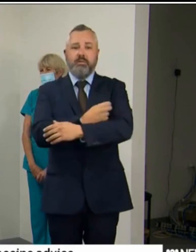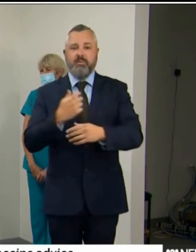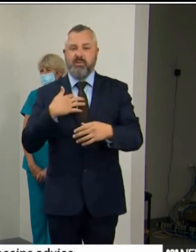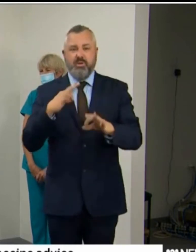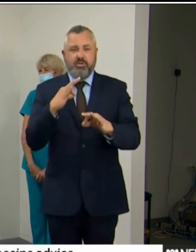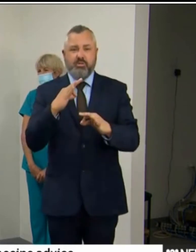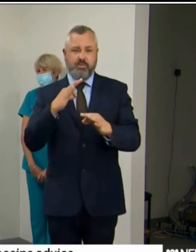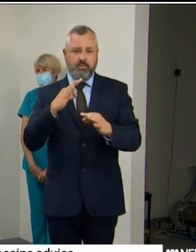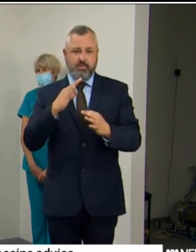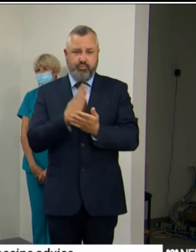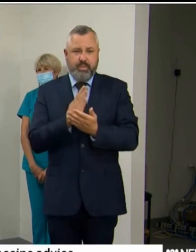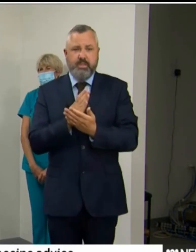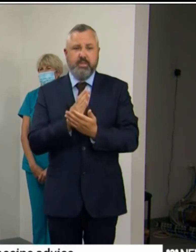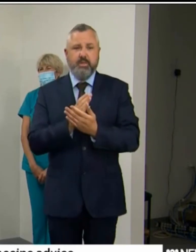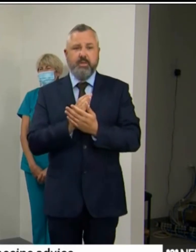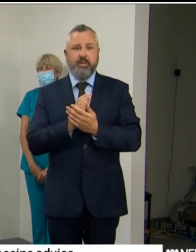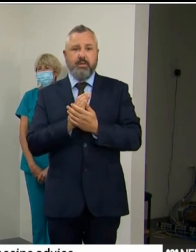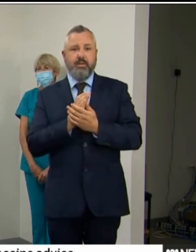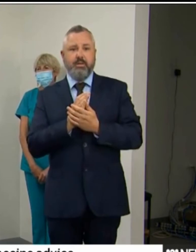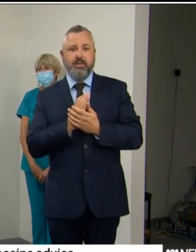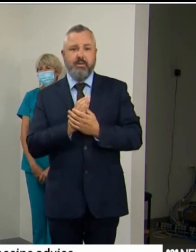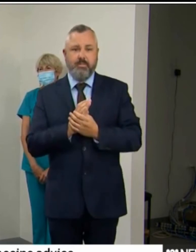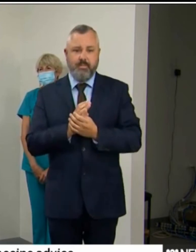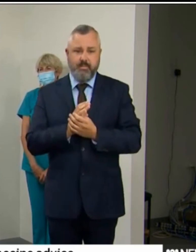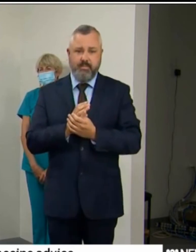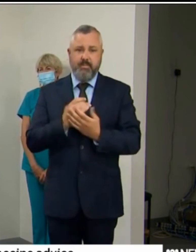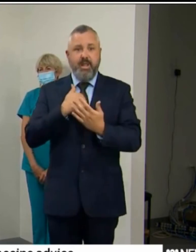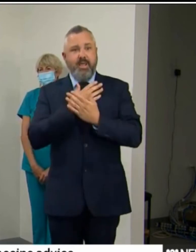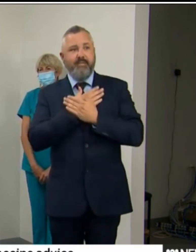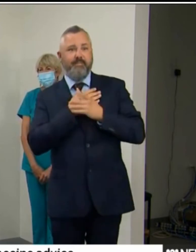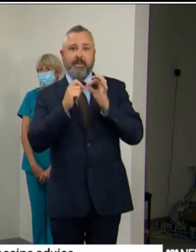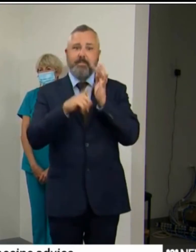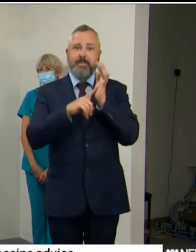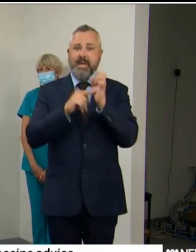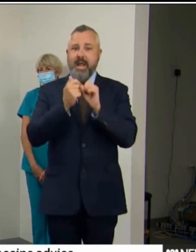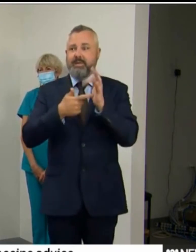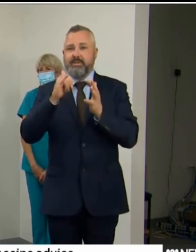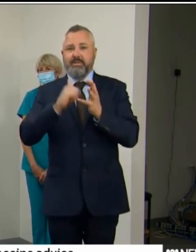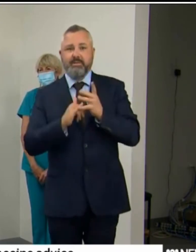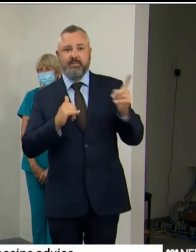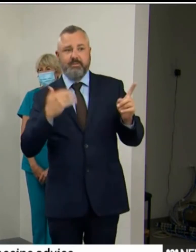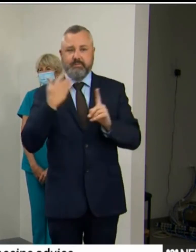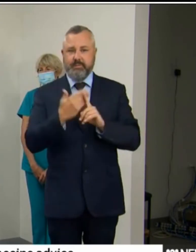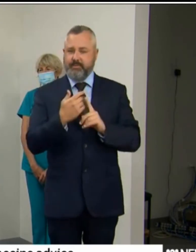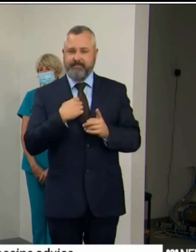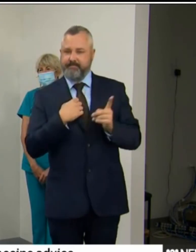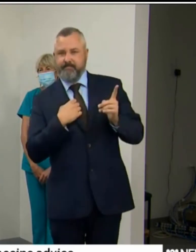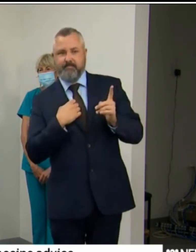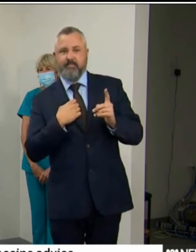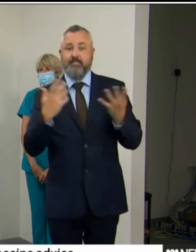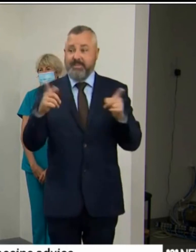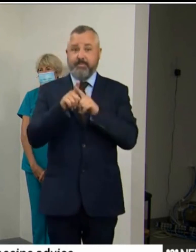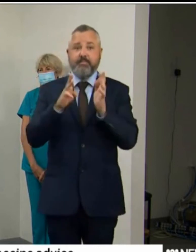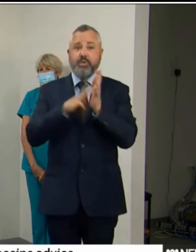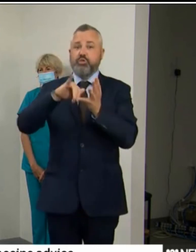20 minutes. I still think there are glitches with Microsoft Windows. But I do deeply